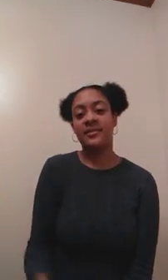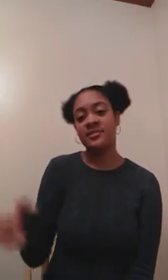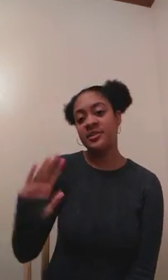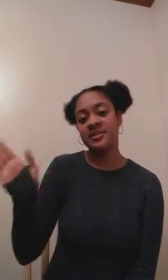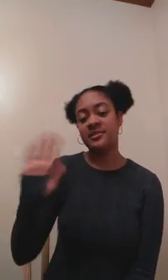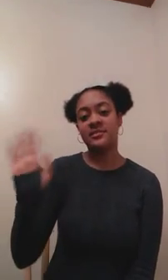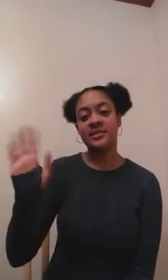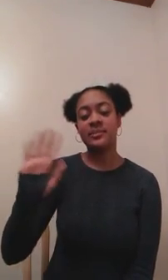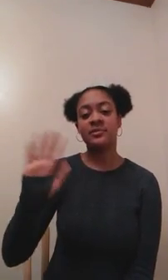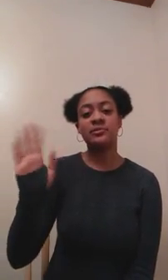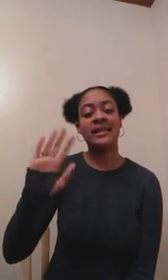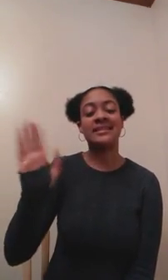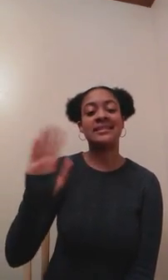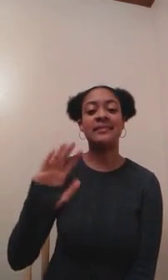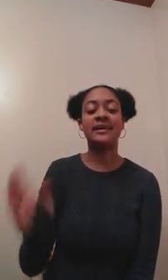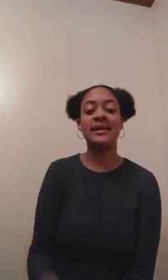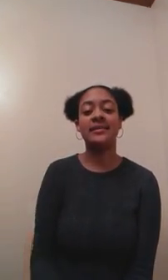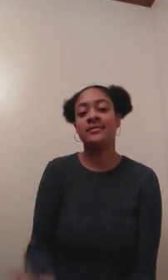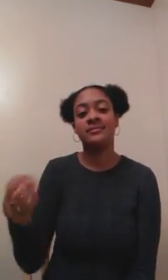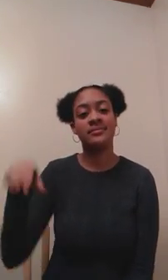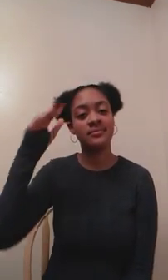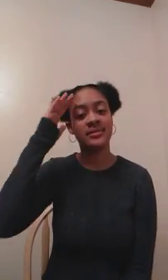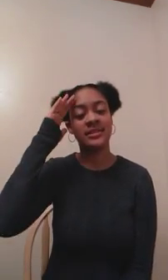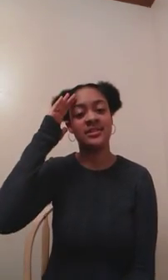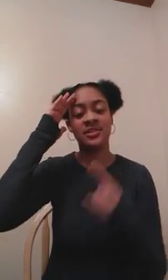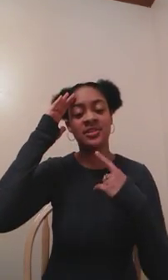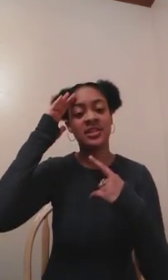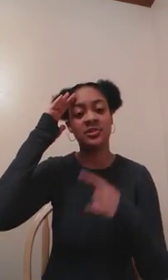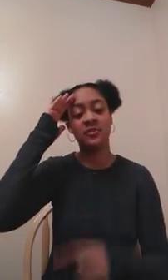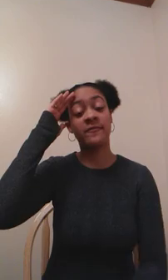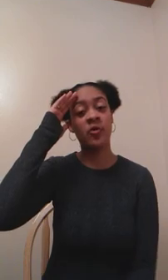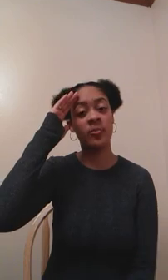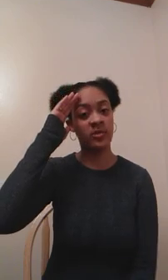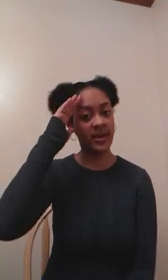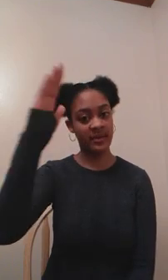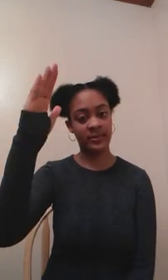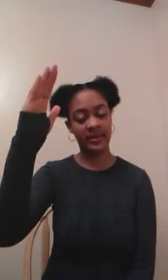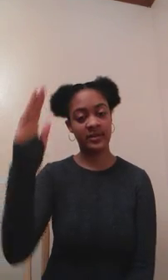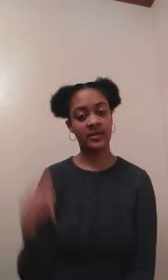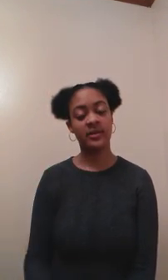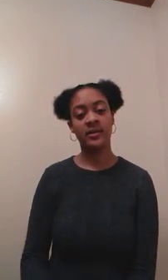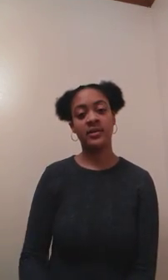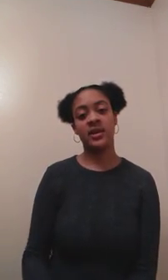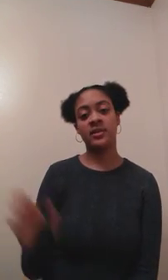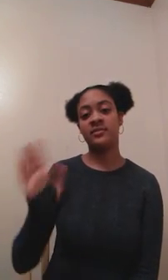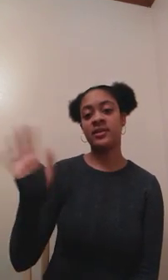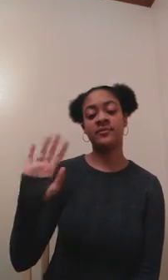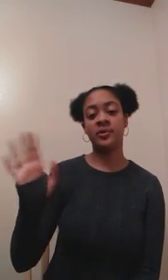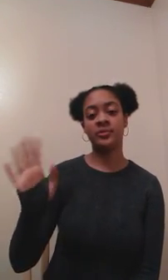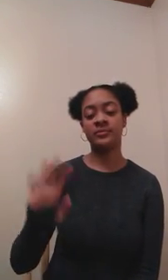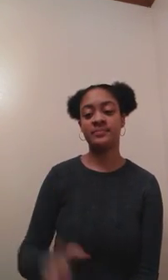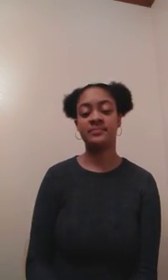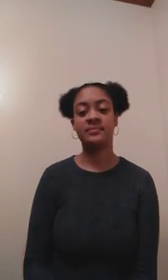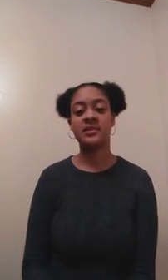You're gonna still see some people do it like this anyway. This is just considered the formal way to do it. And this is informal.